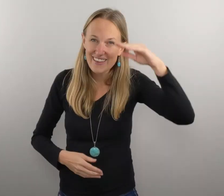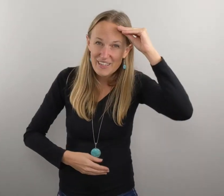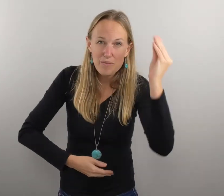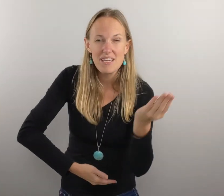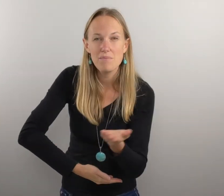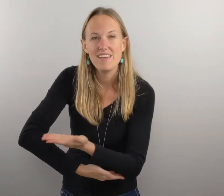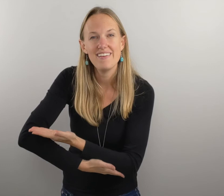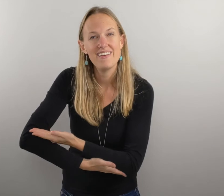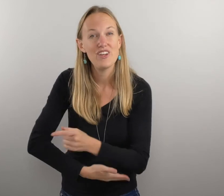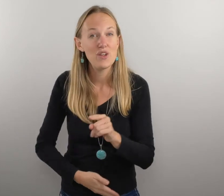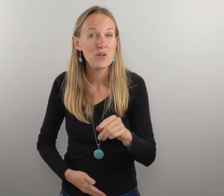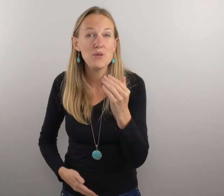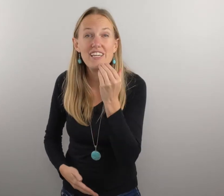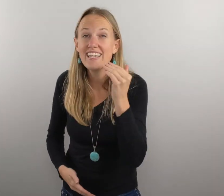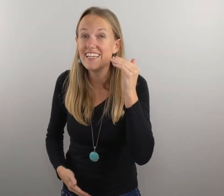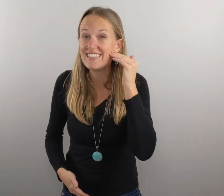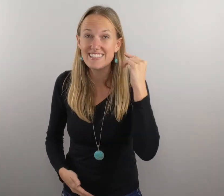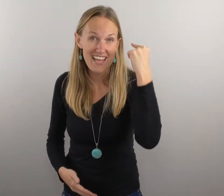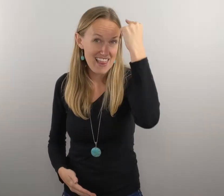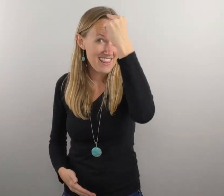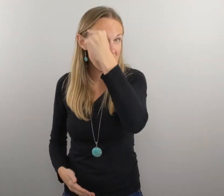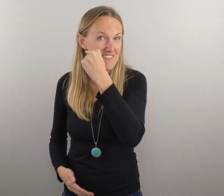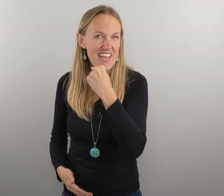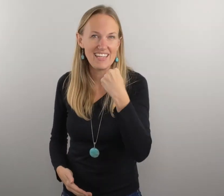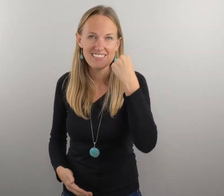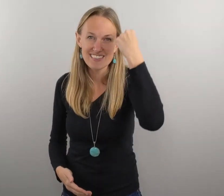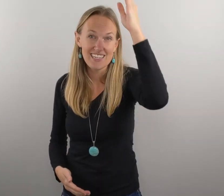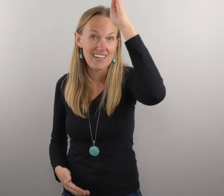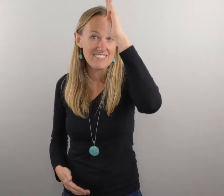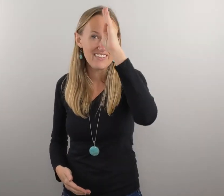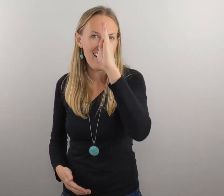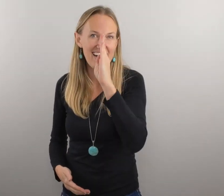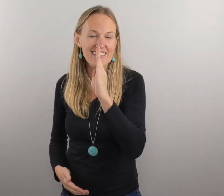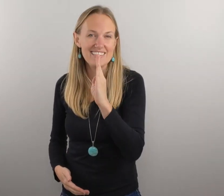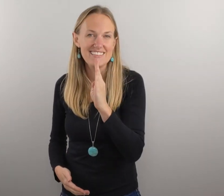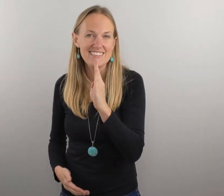little baby, you kiss the face of God.